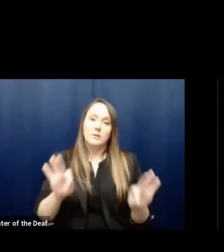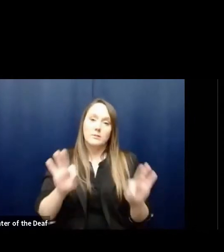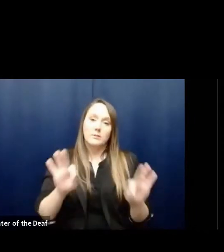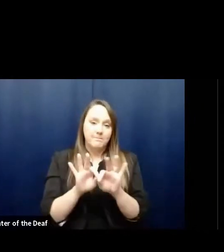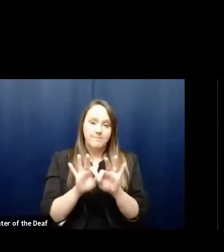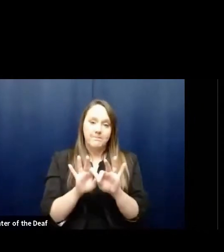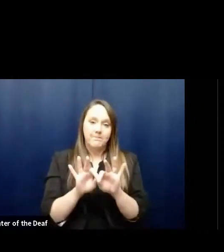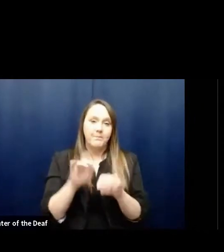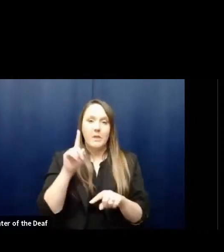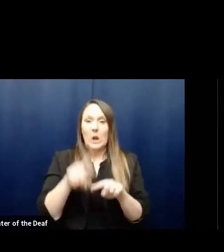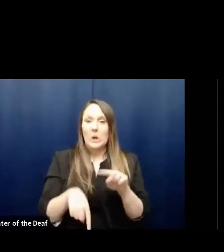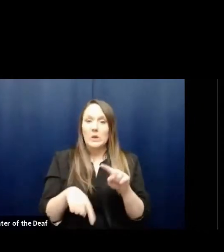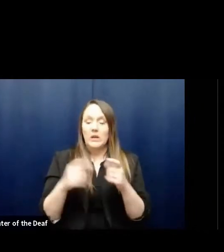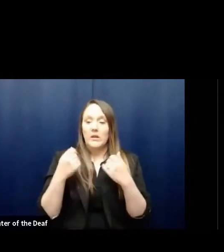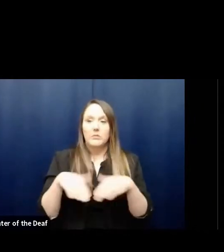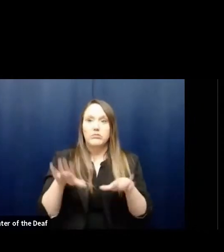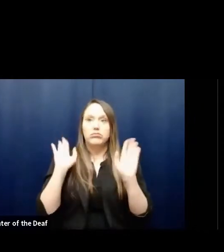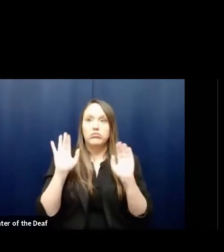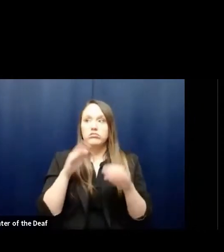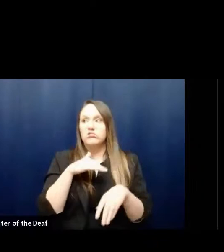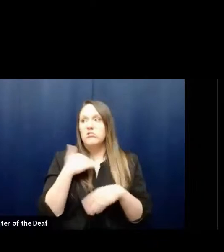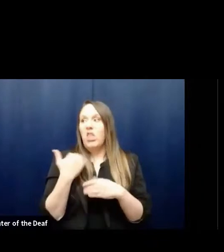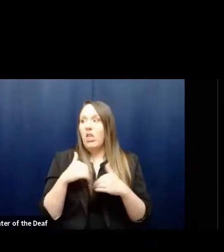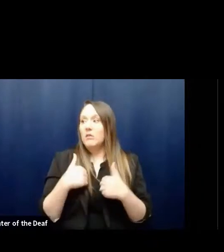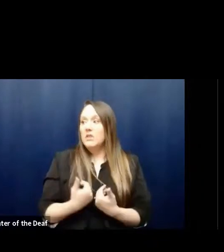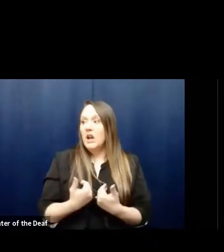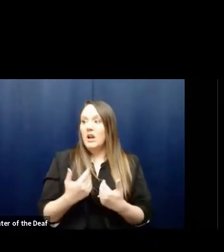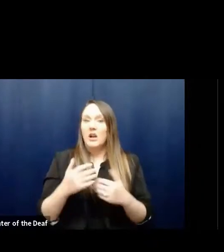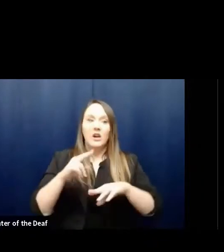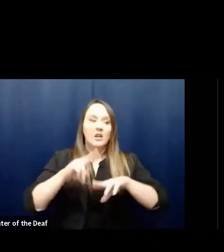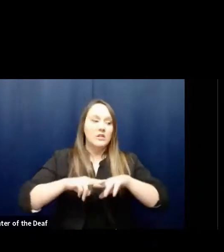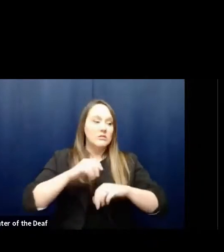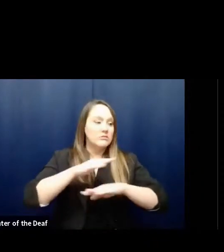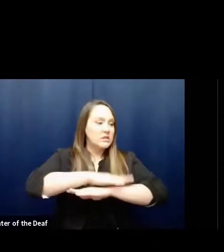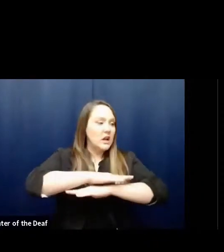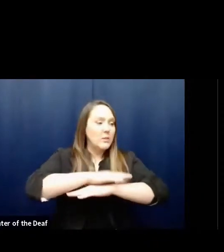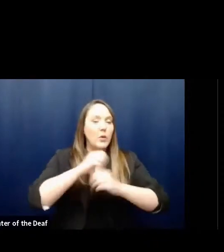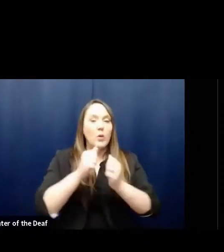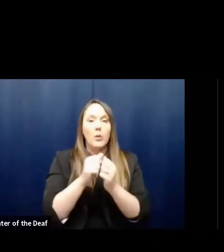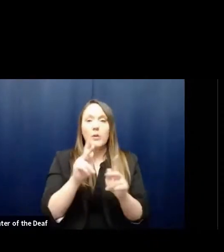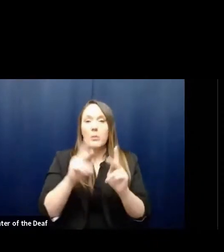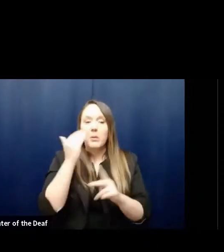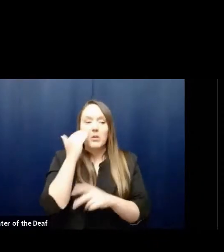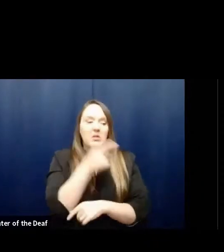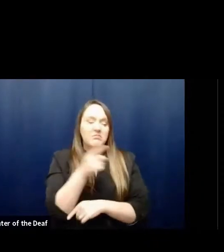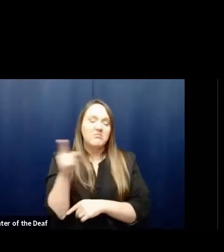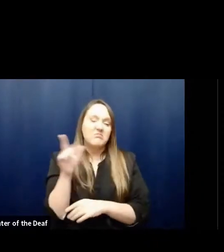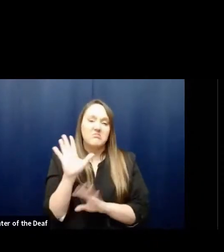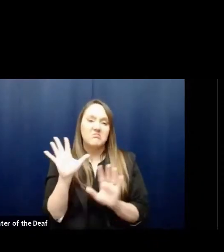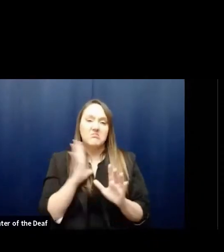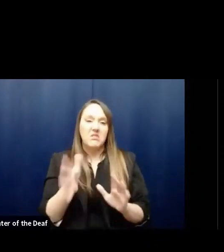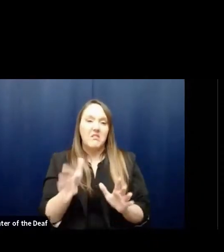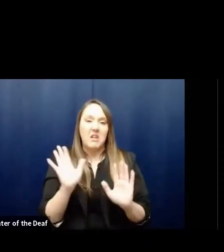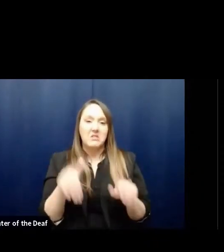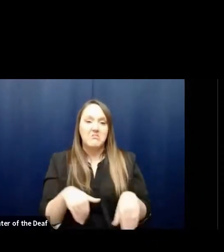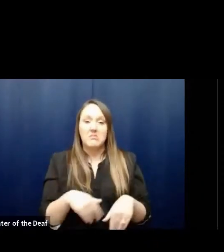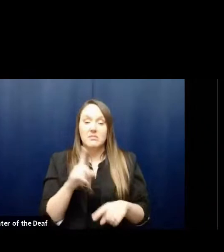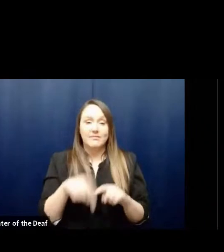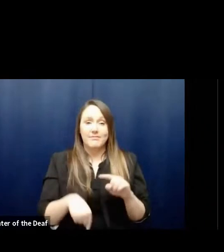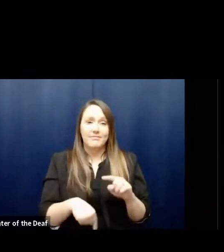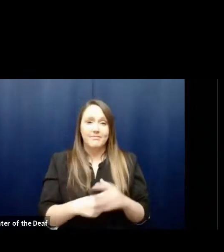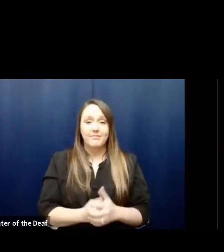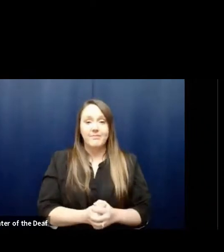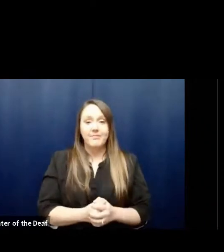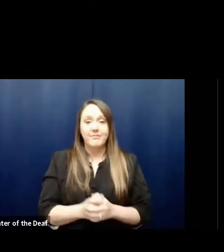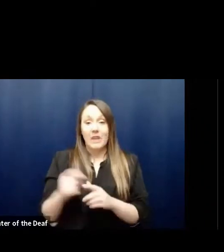not taking your guard down, even just because you're at a table with familiar faces. Vincent with the Sentinel, since the impact